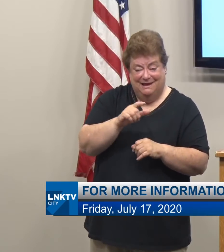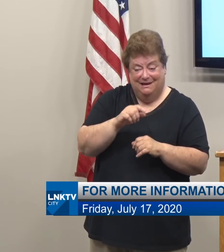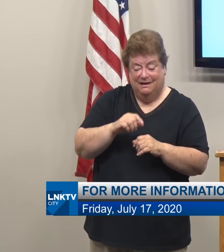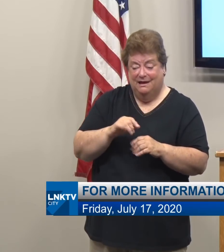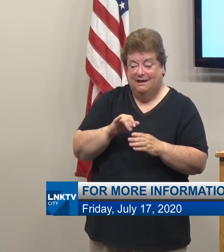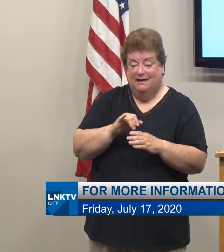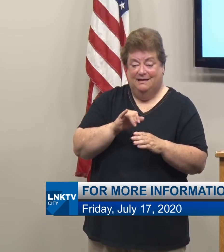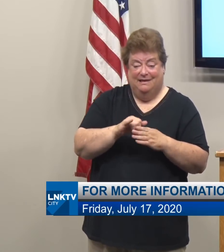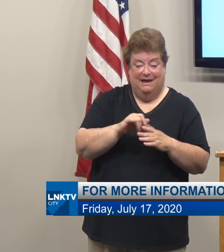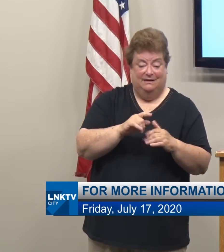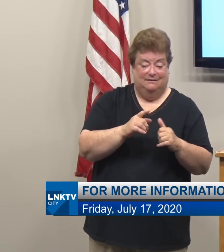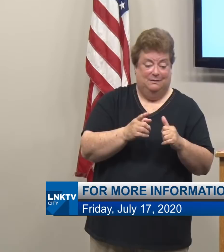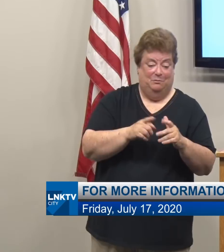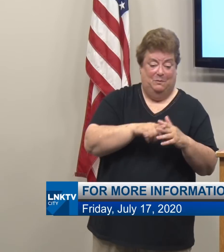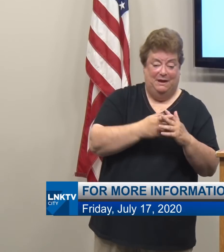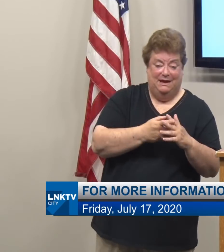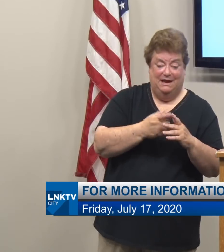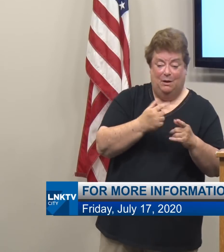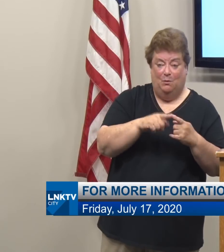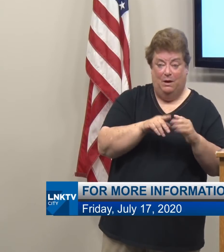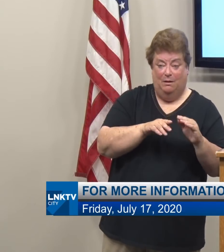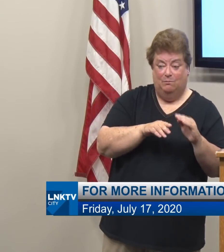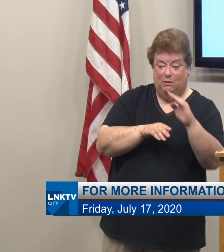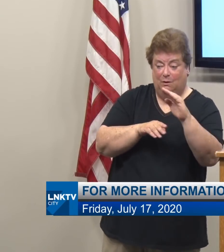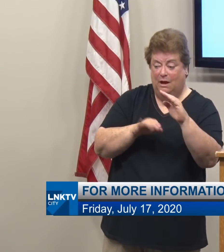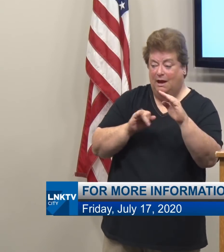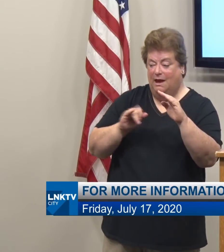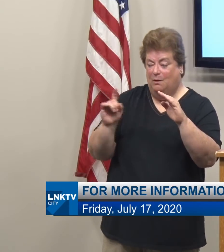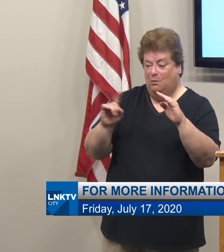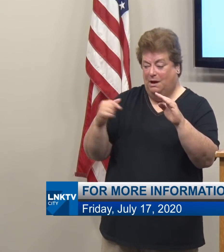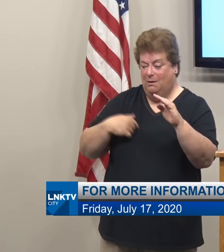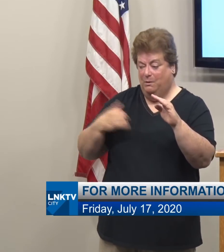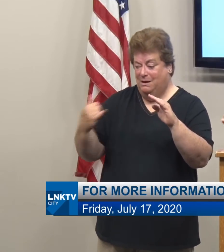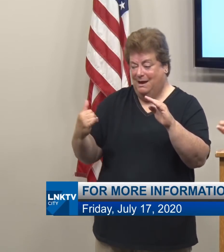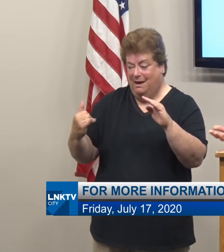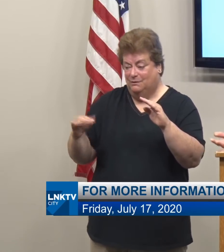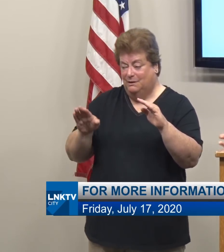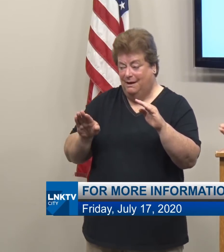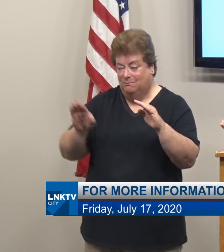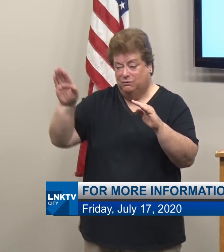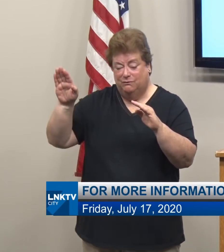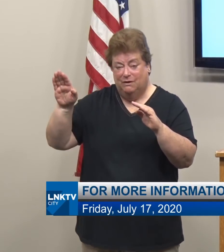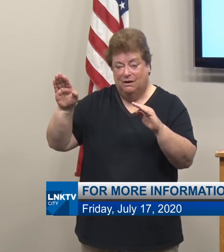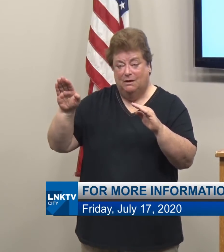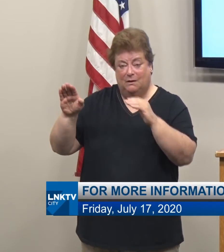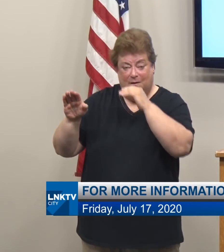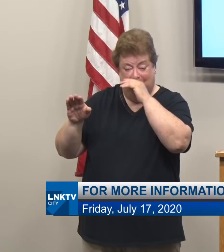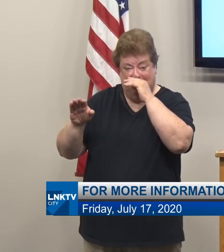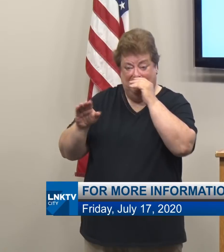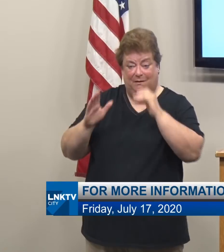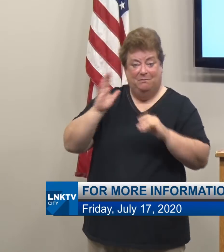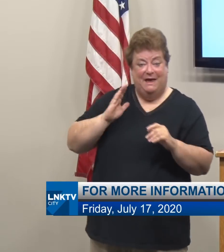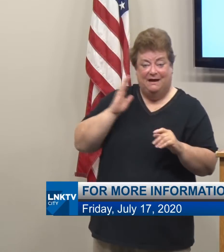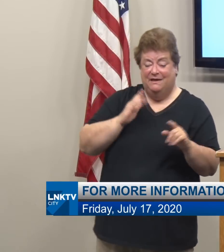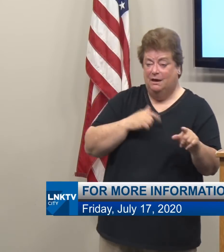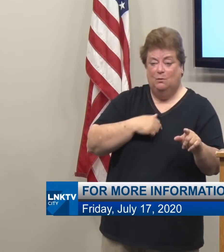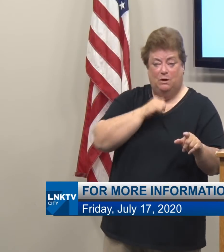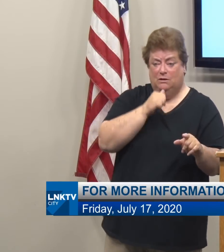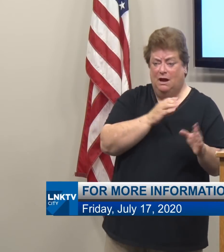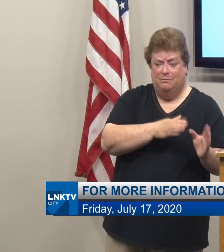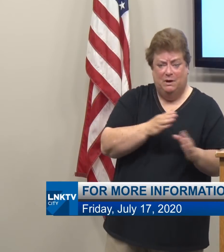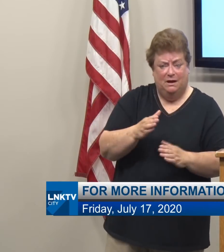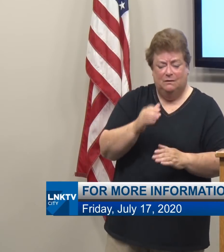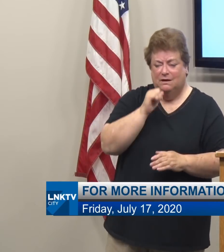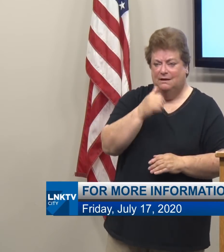were at that first kind of spike in cases and where we are today. One of the differences is good. Back then, we weren't as prepared in terms